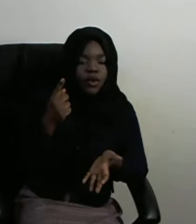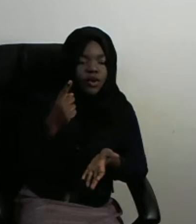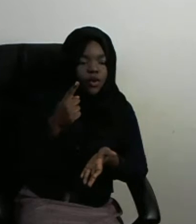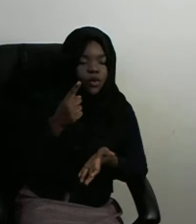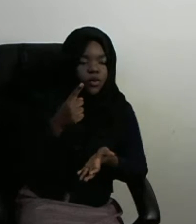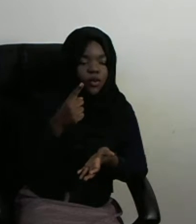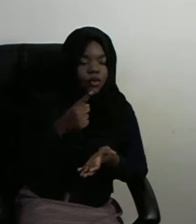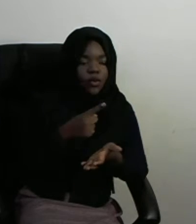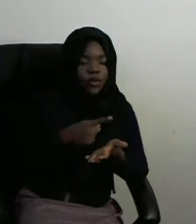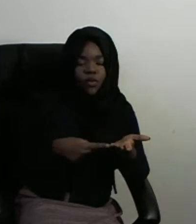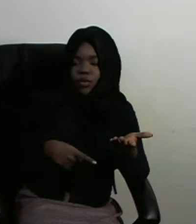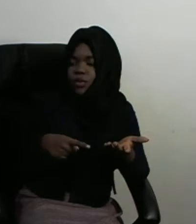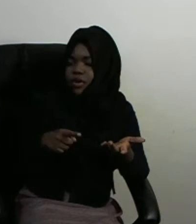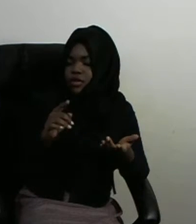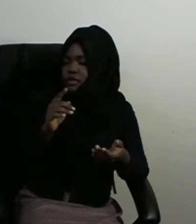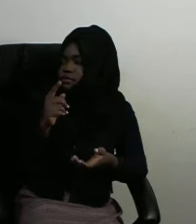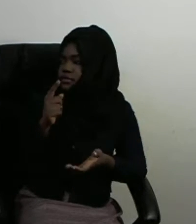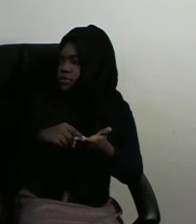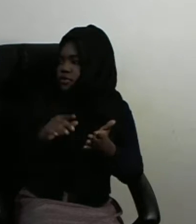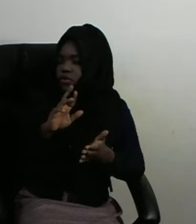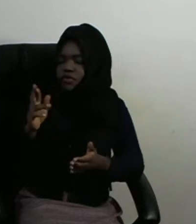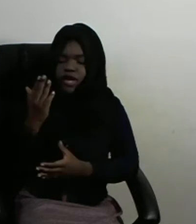your right hand possessed.